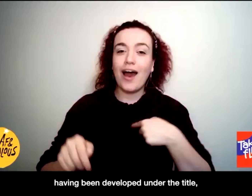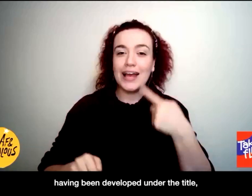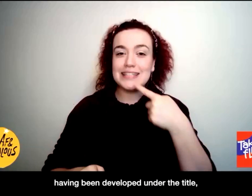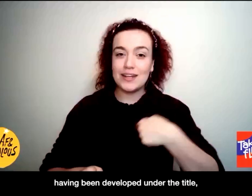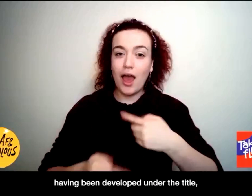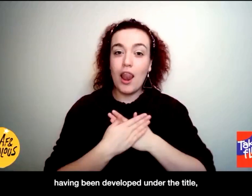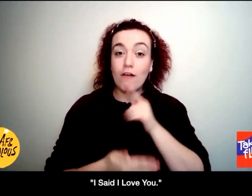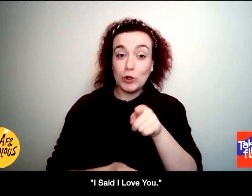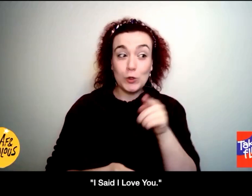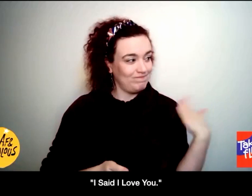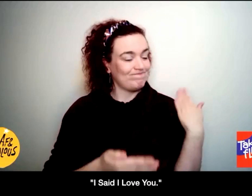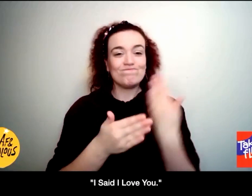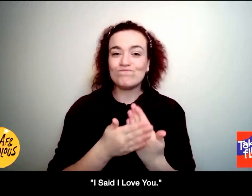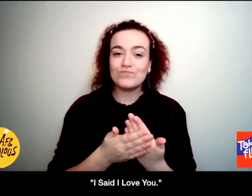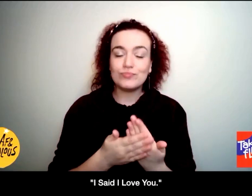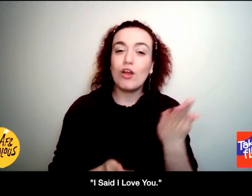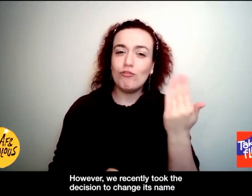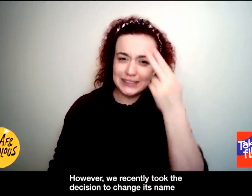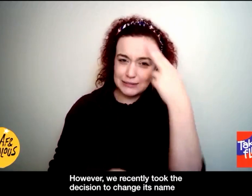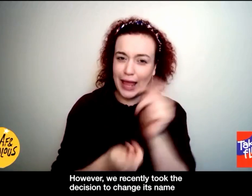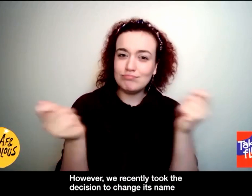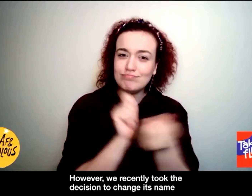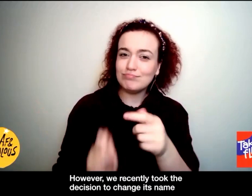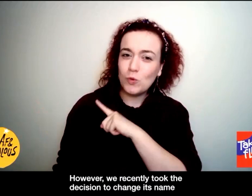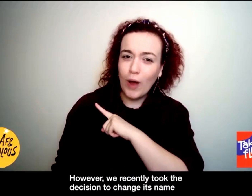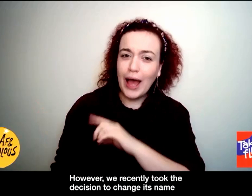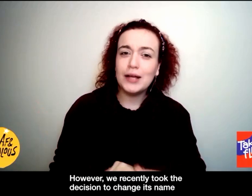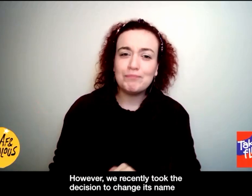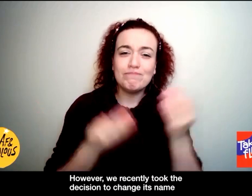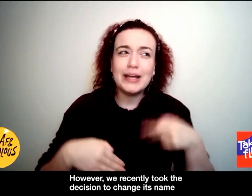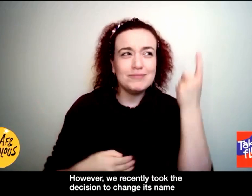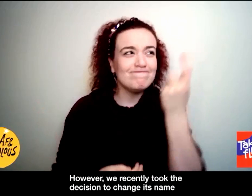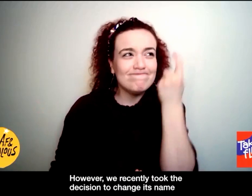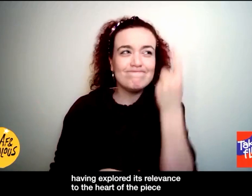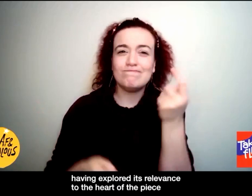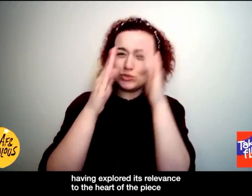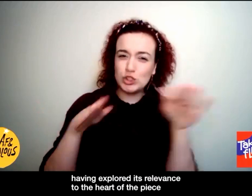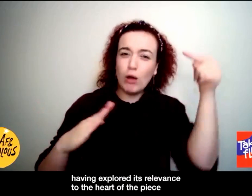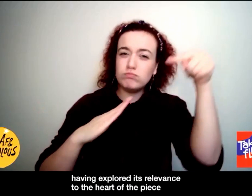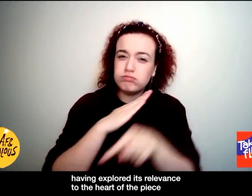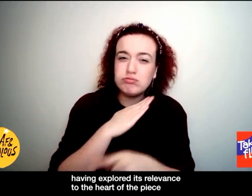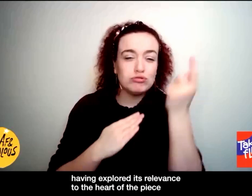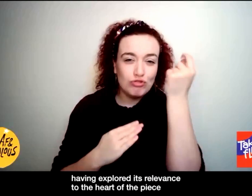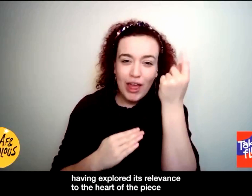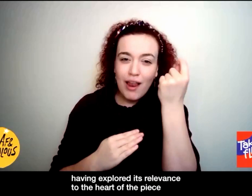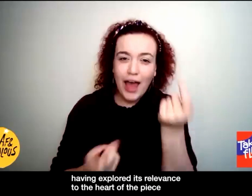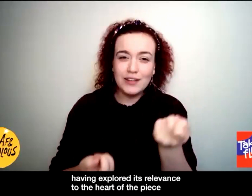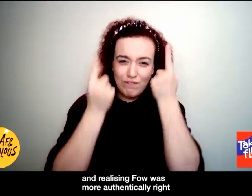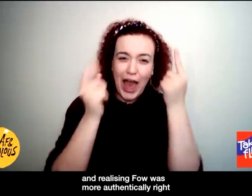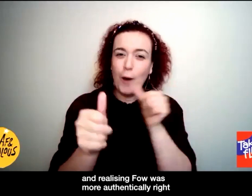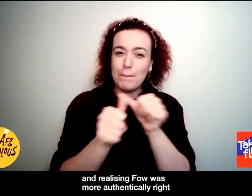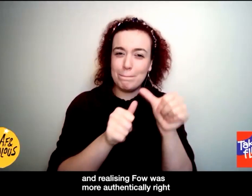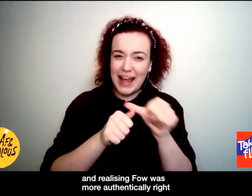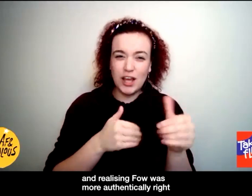having been developed under the title I Said I Love You. However, we recently took the decision to change its name, having explored its relevance to the heart